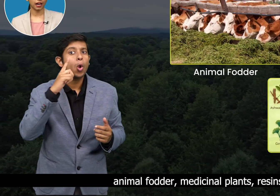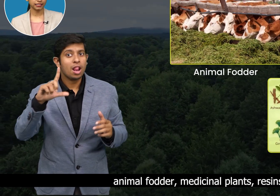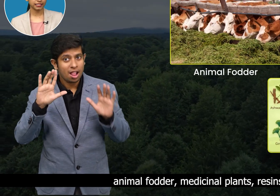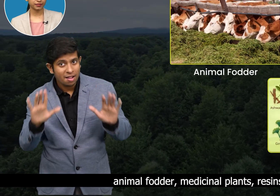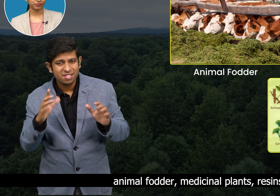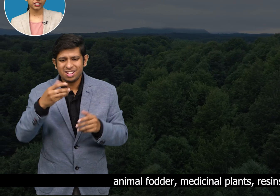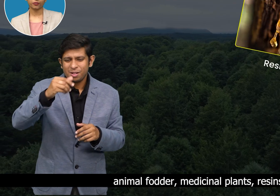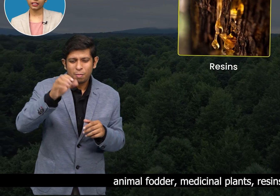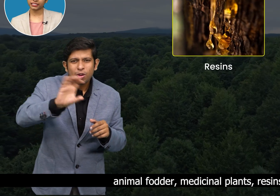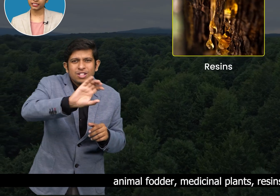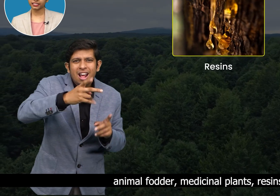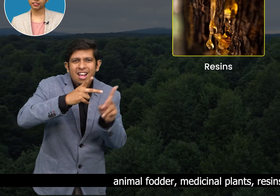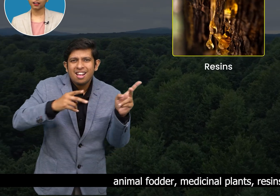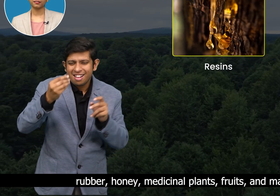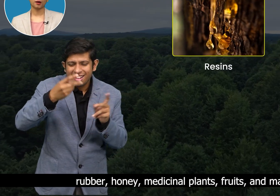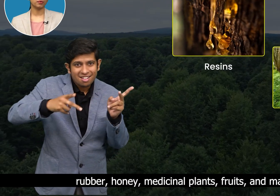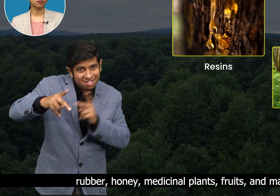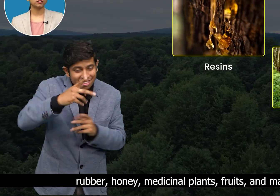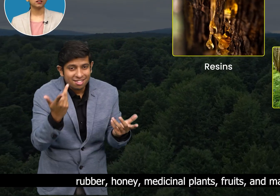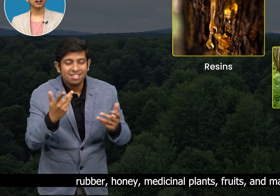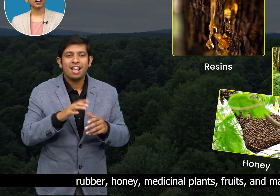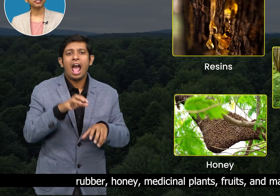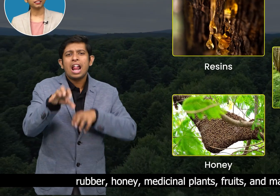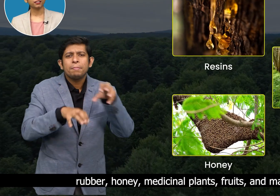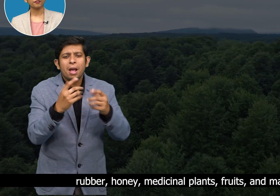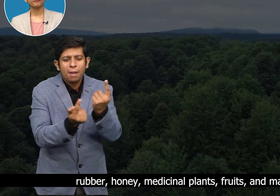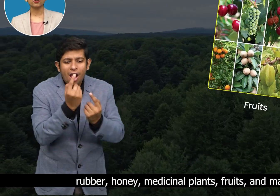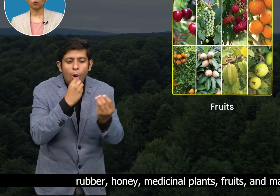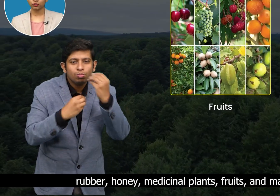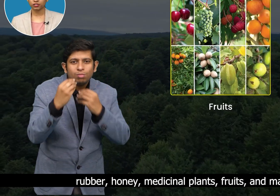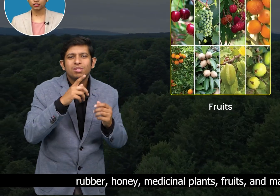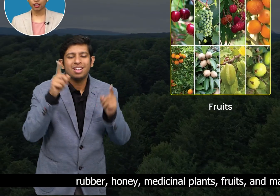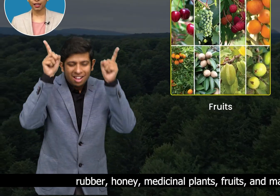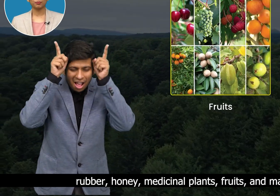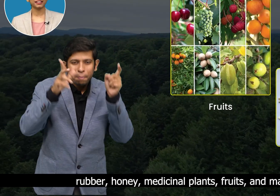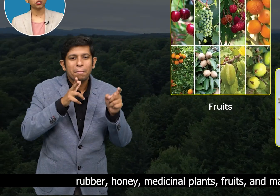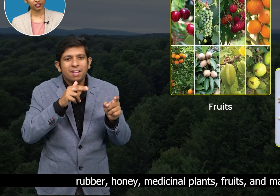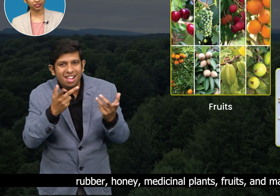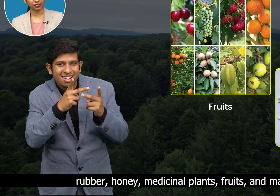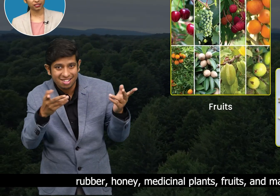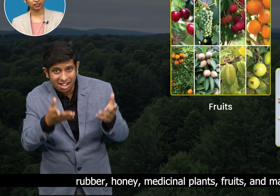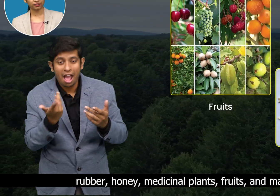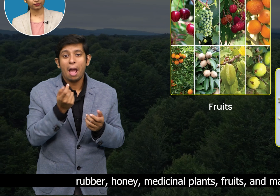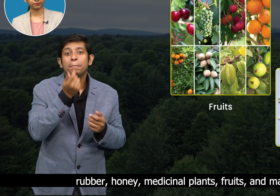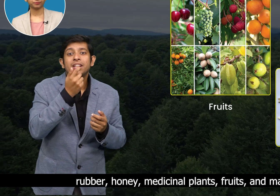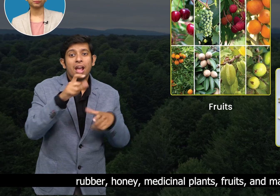medicinal plants, raisins, rubber, honey, fruits, and